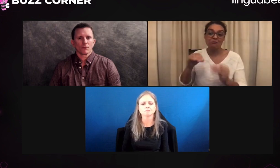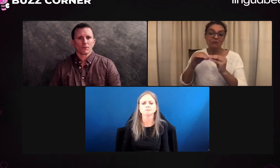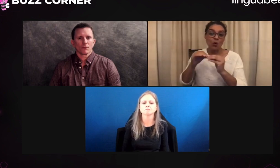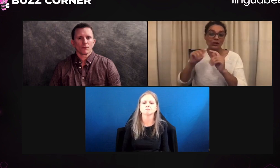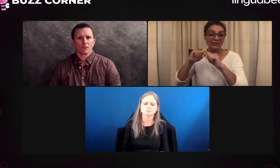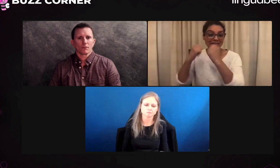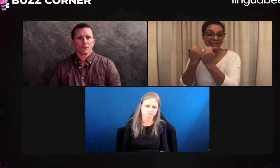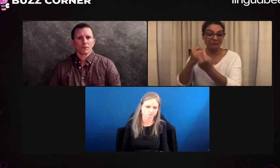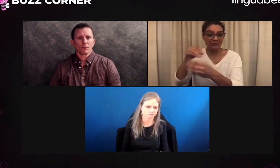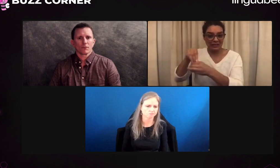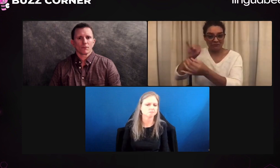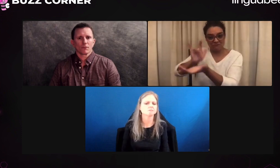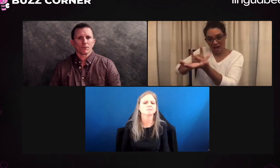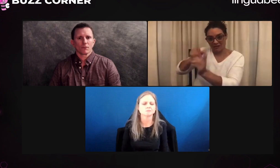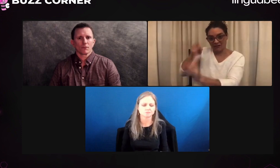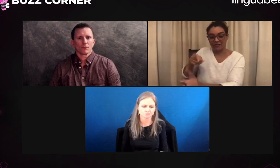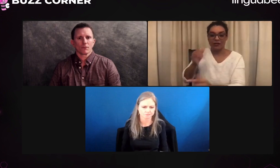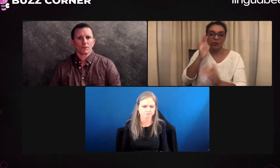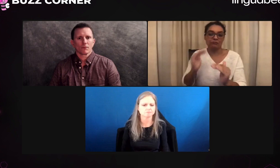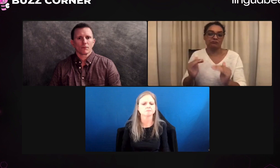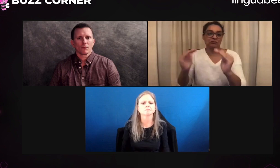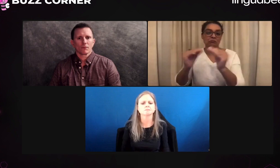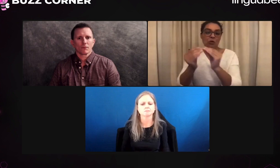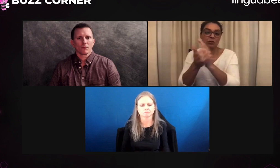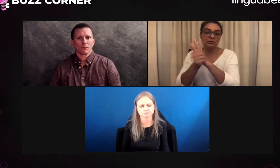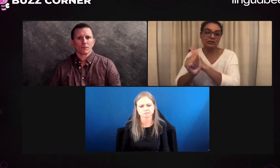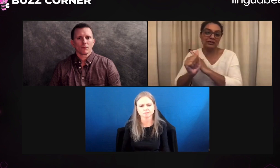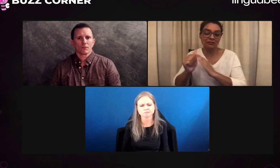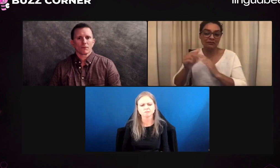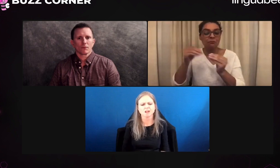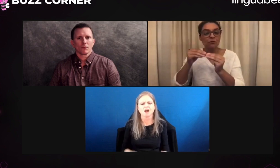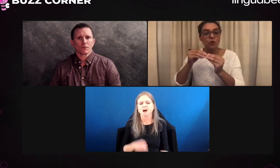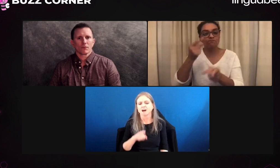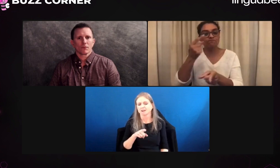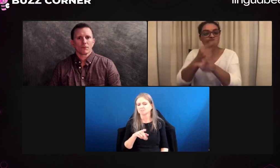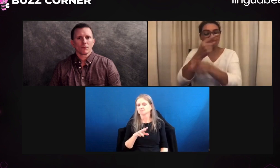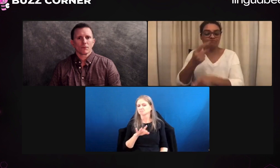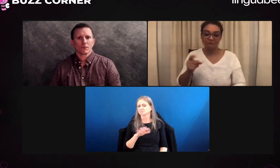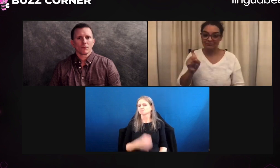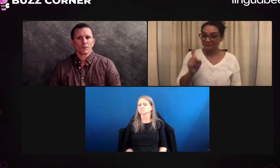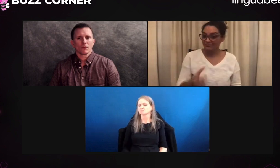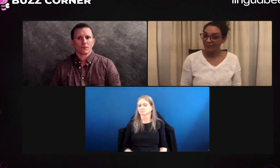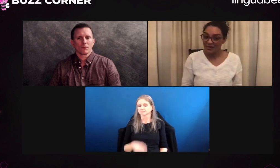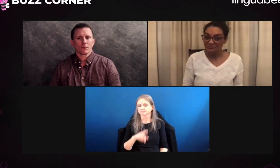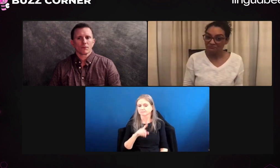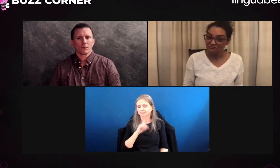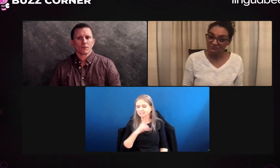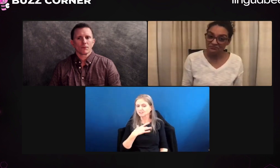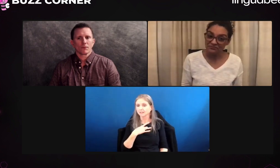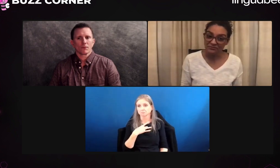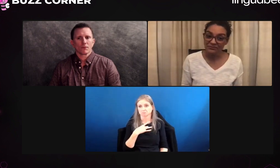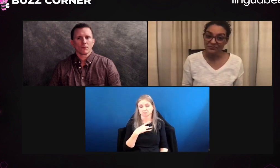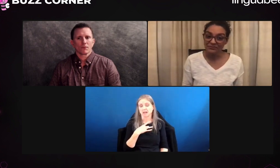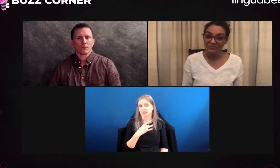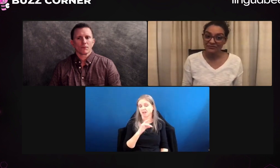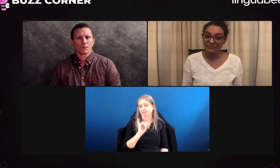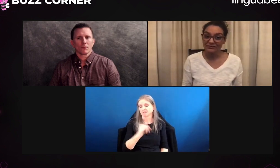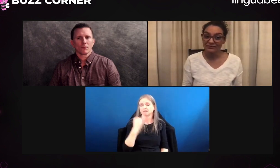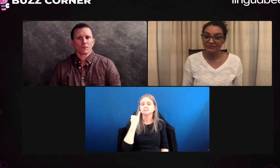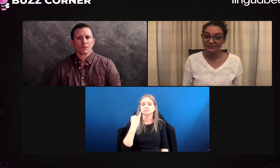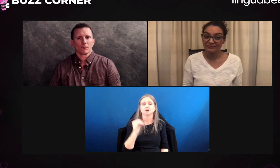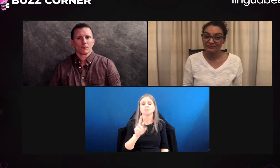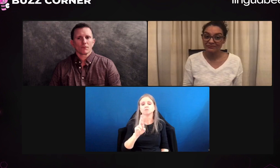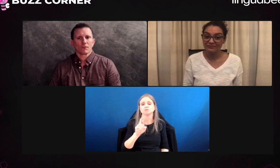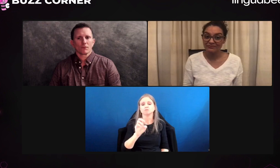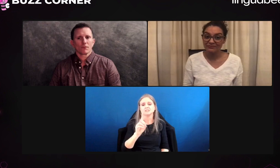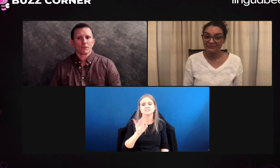for interpreters, that they should push and advocate for use of CDIs, just to, what do you